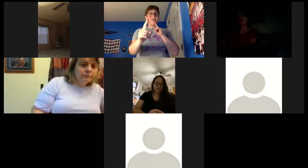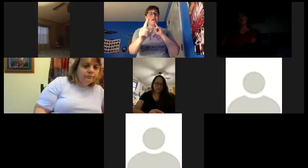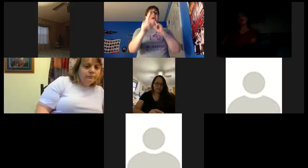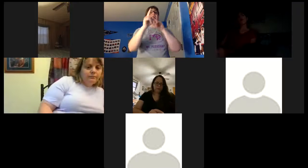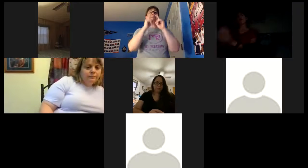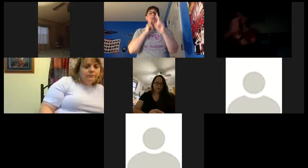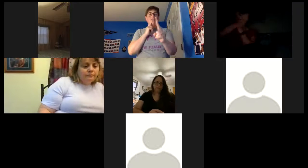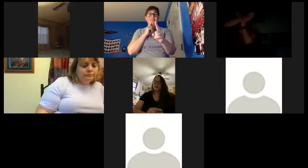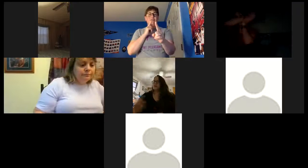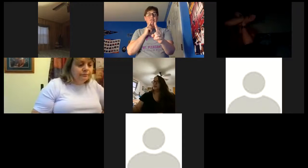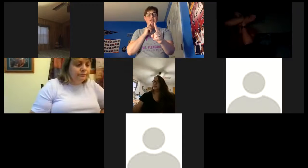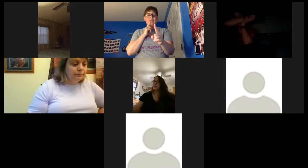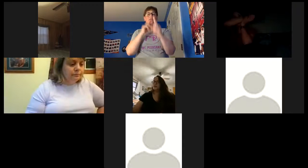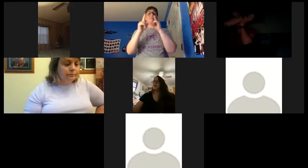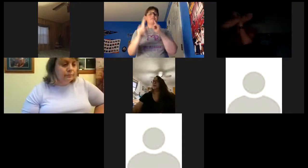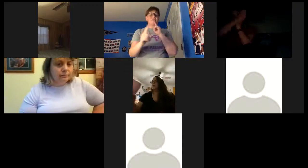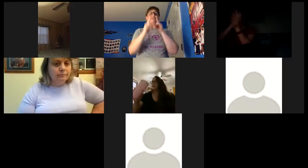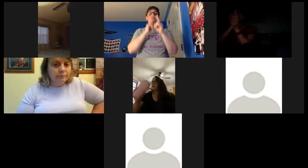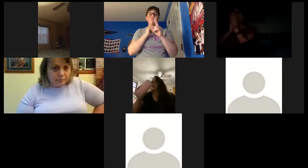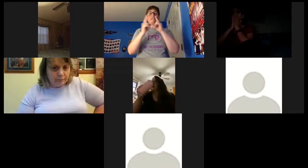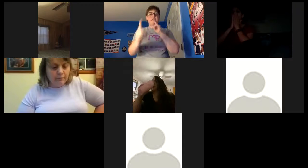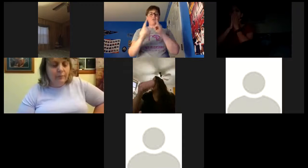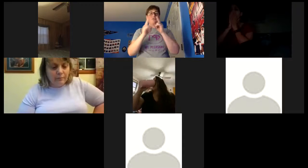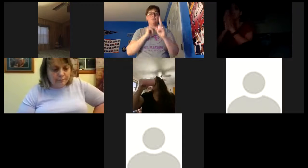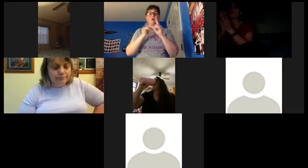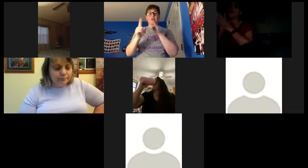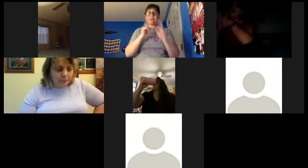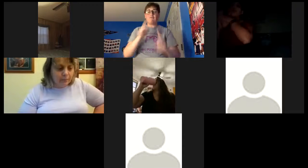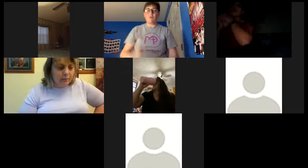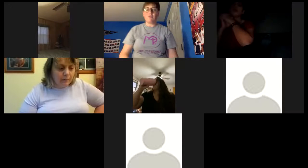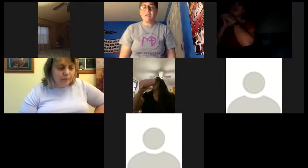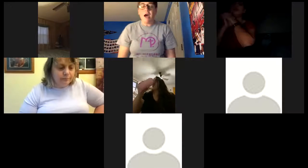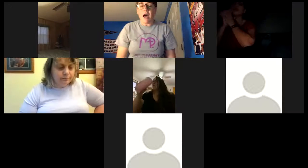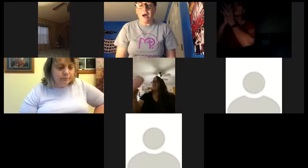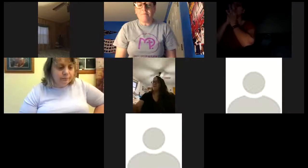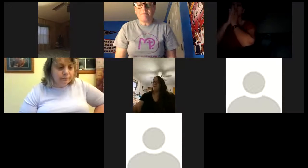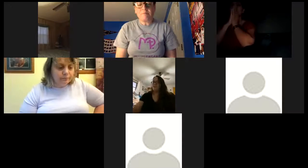person and then they're saying something. So it's like you're just taking turns talking back and forth.